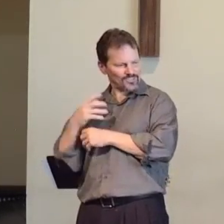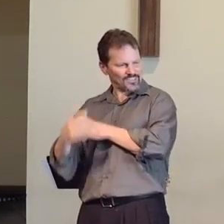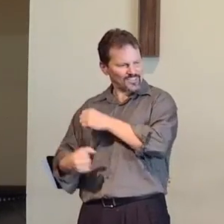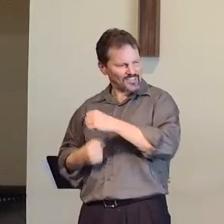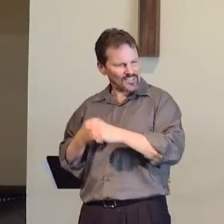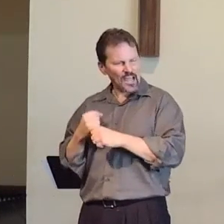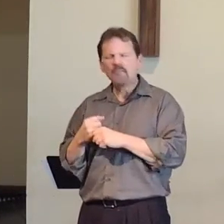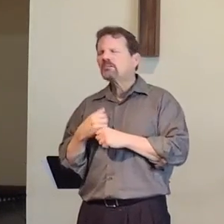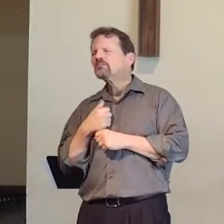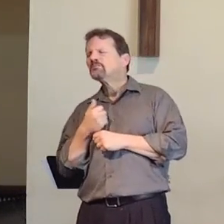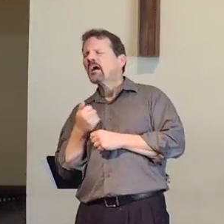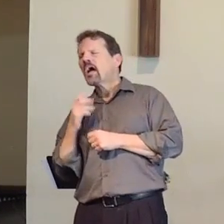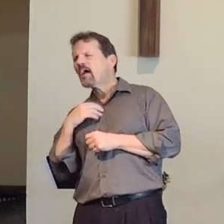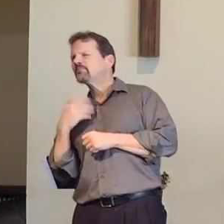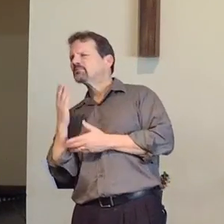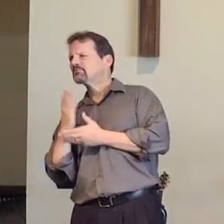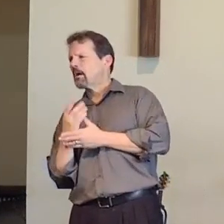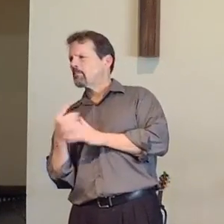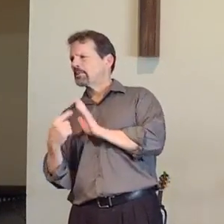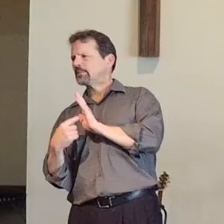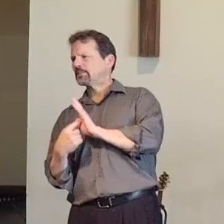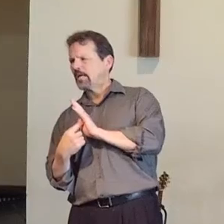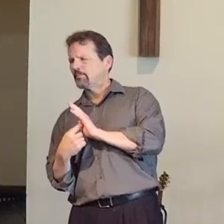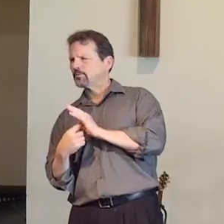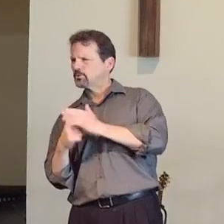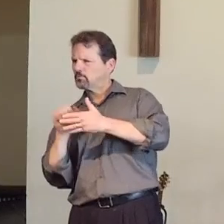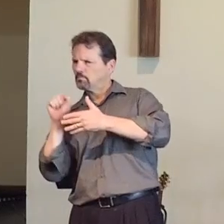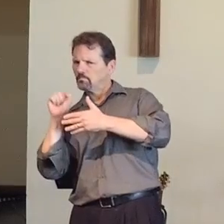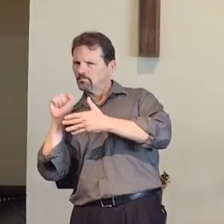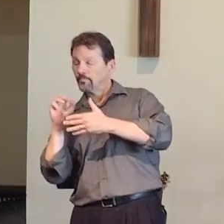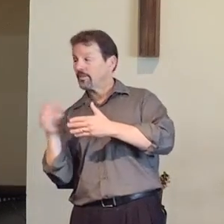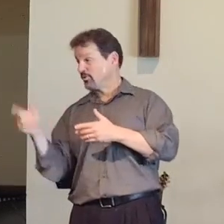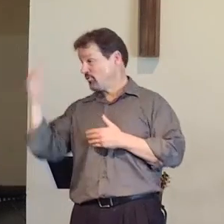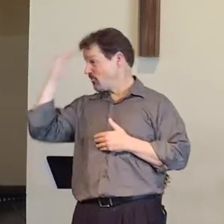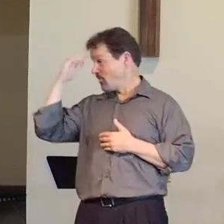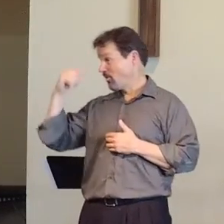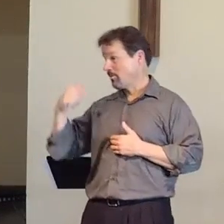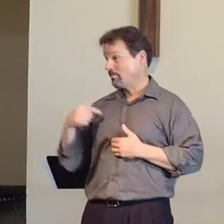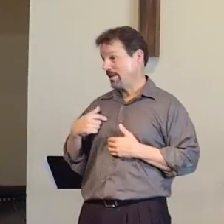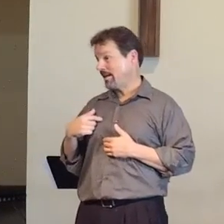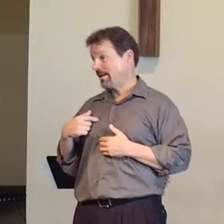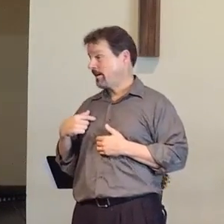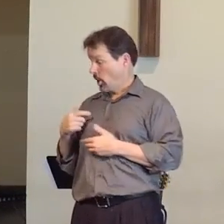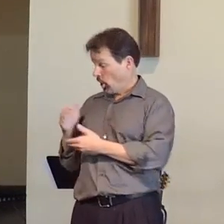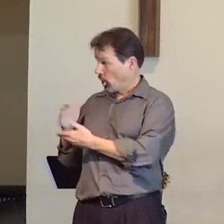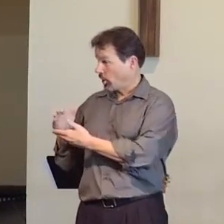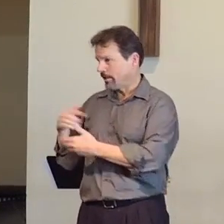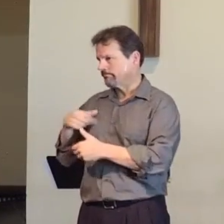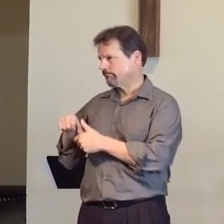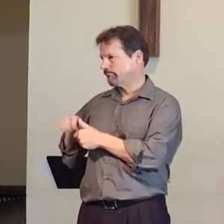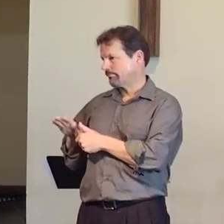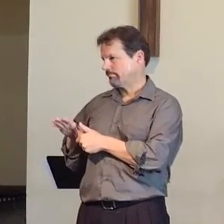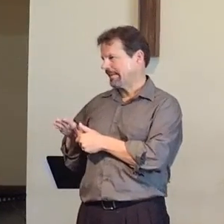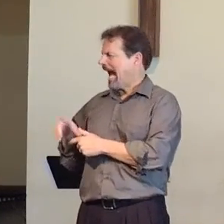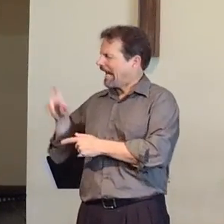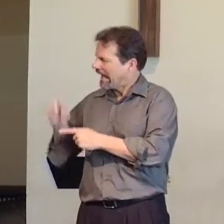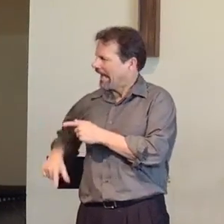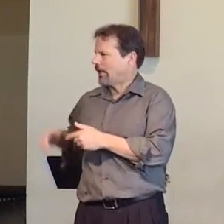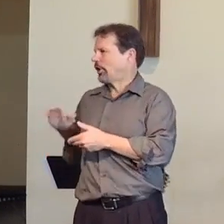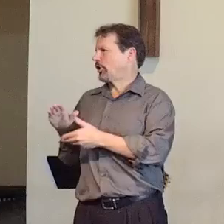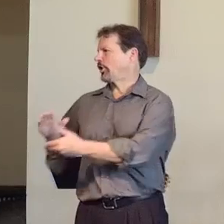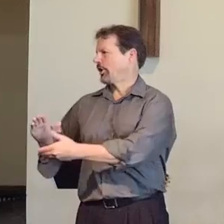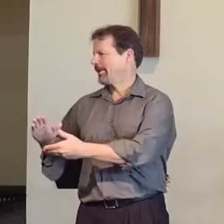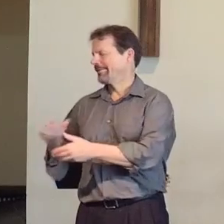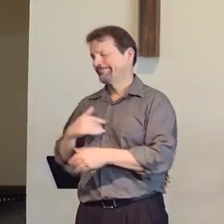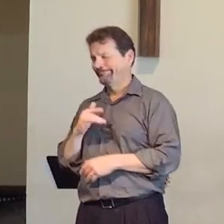some examples that I want to share with you of how this has happened. Anyone who knows me knows that I cannot cook. And my poor family, we